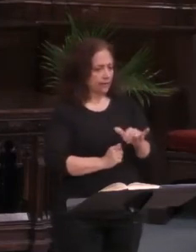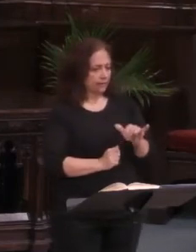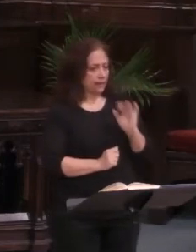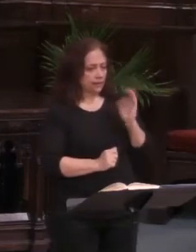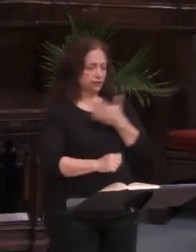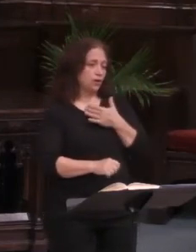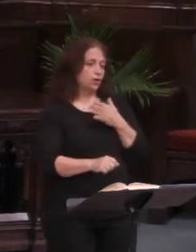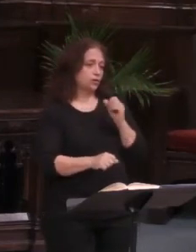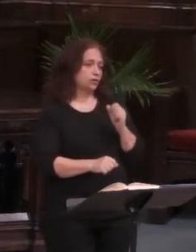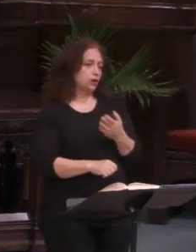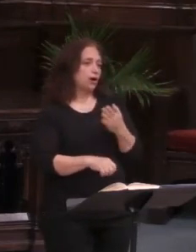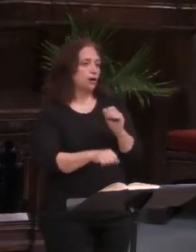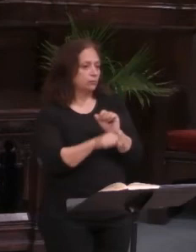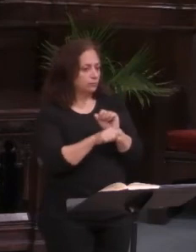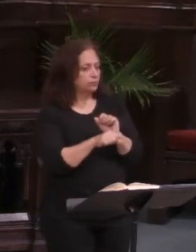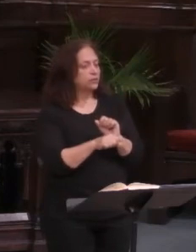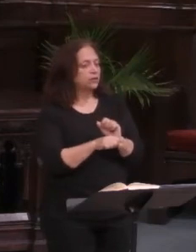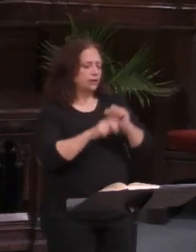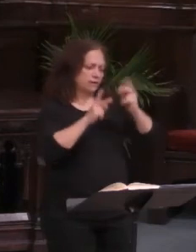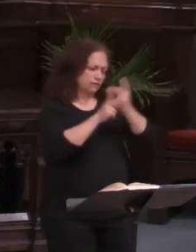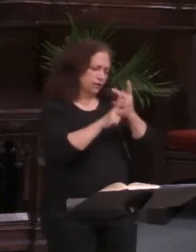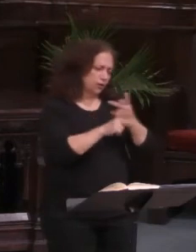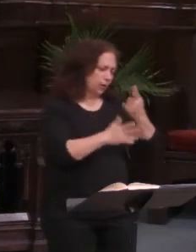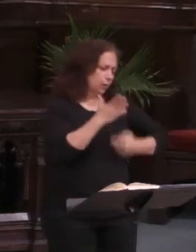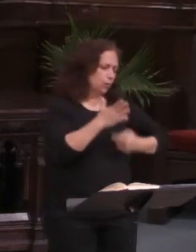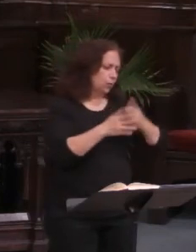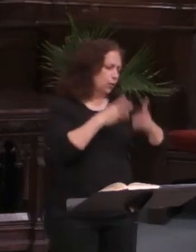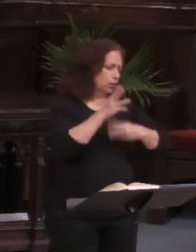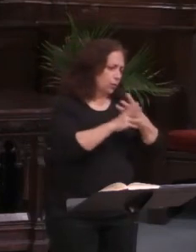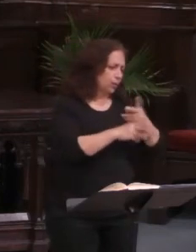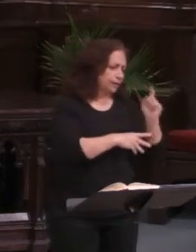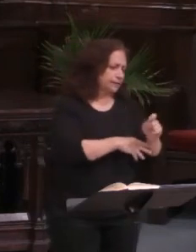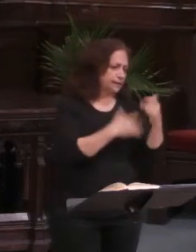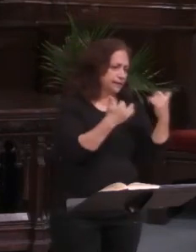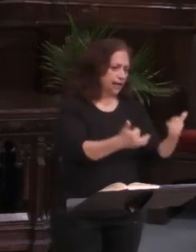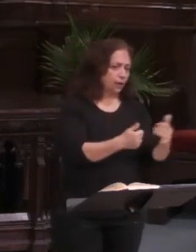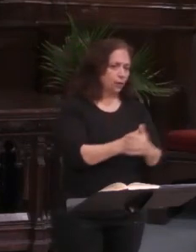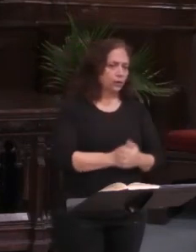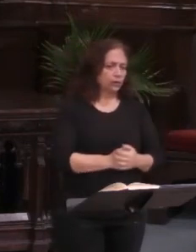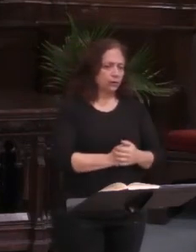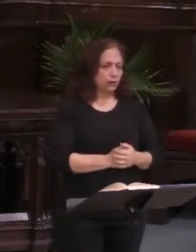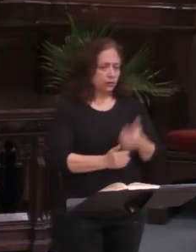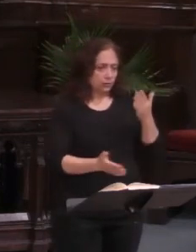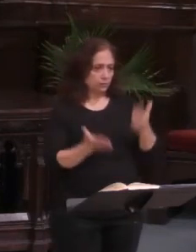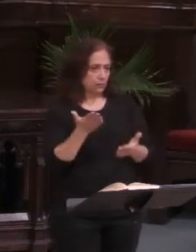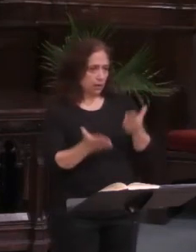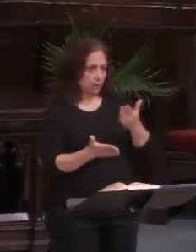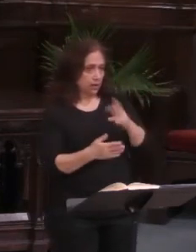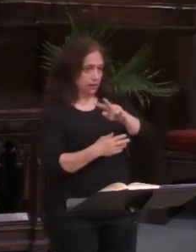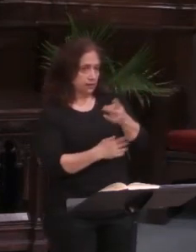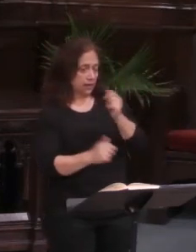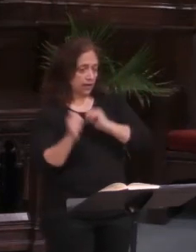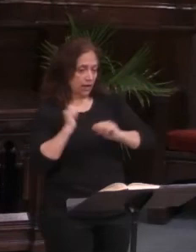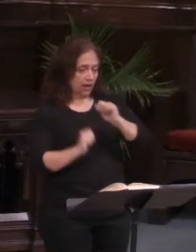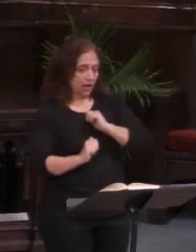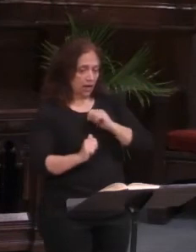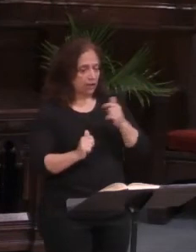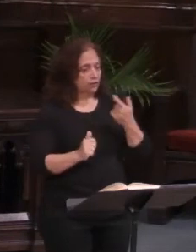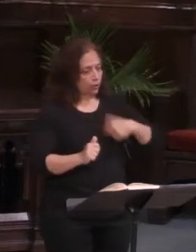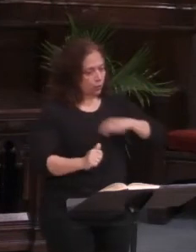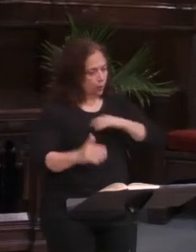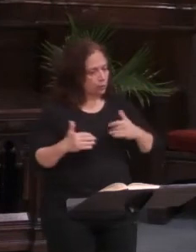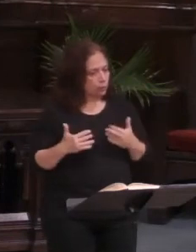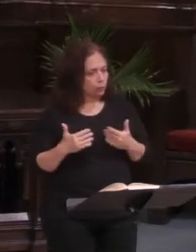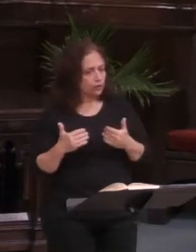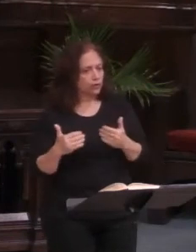task, figuring out what the world needs now. Perhaps the second act that we're moving